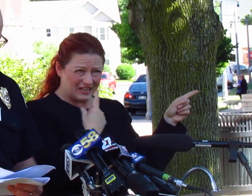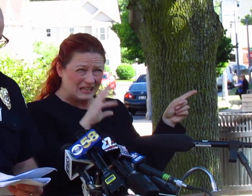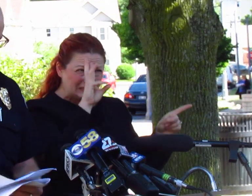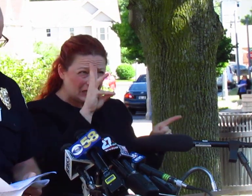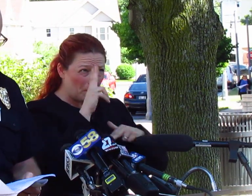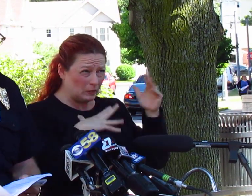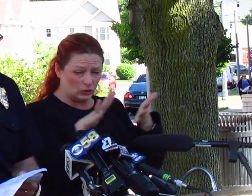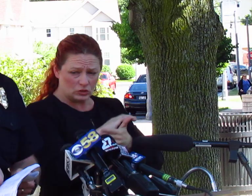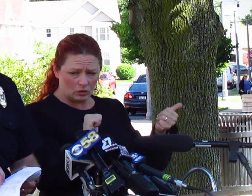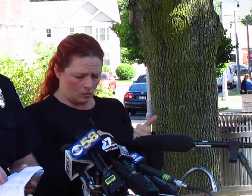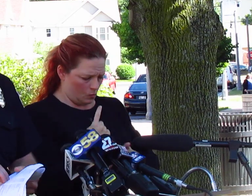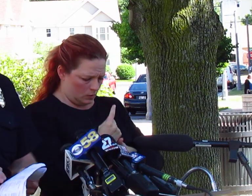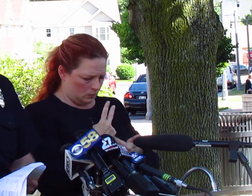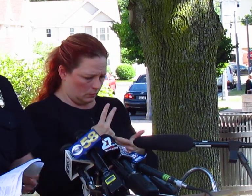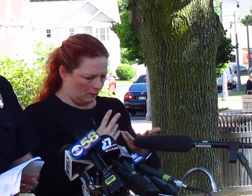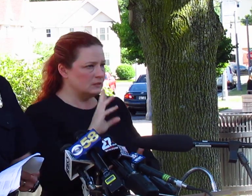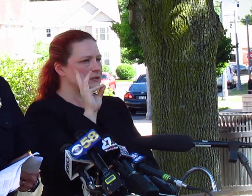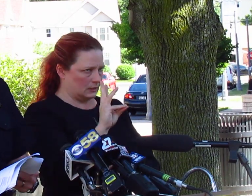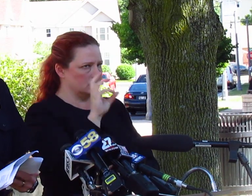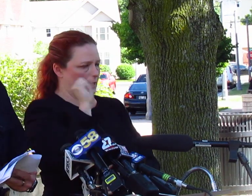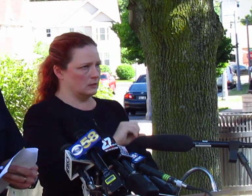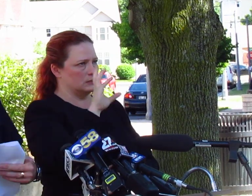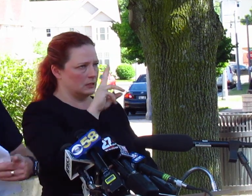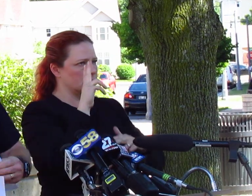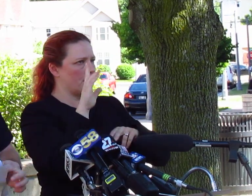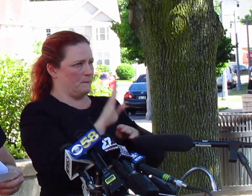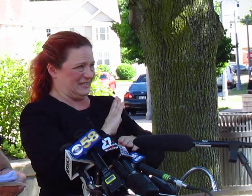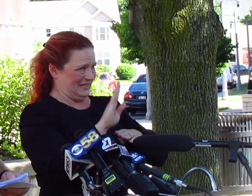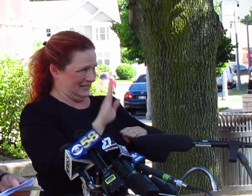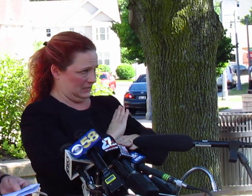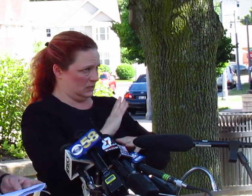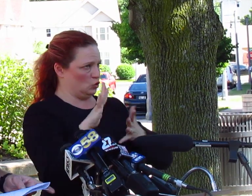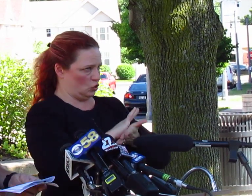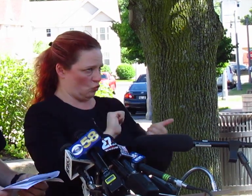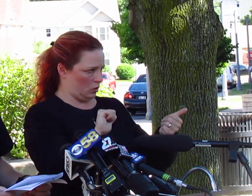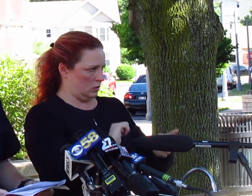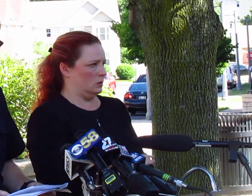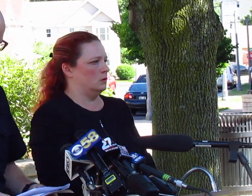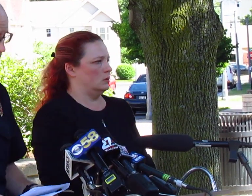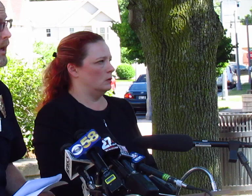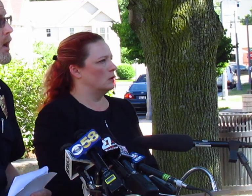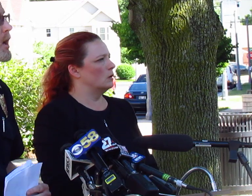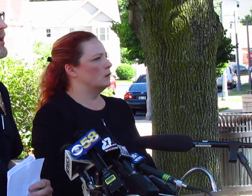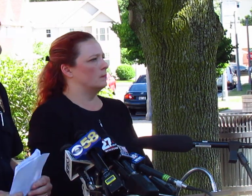right? 1, 2, 3, 4, 5, 6. That is correct. Six businesses. Yep.